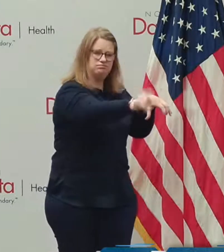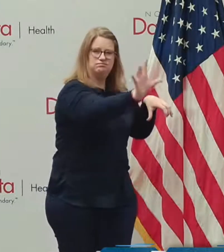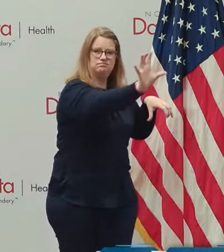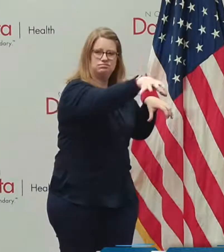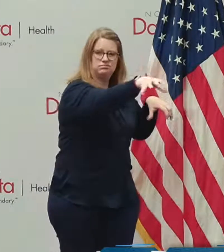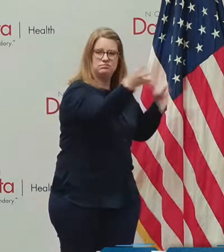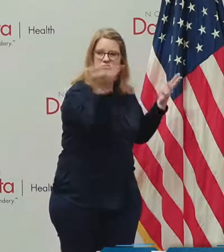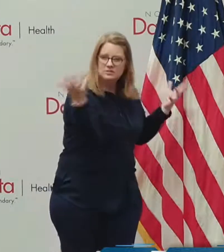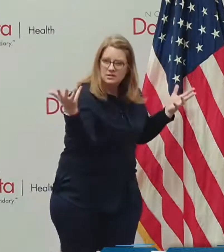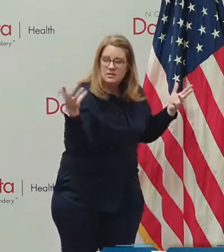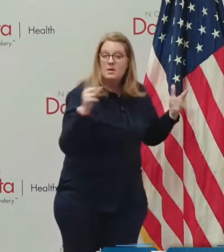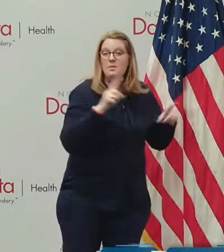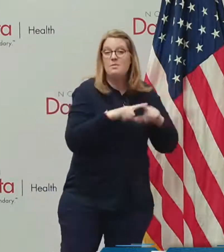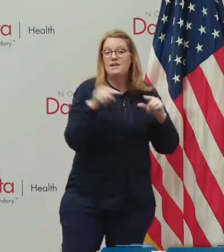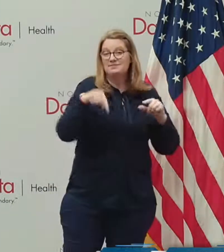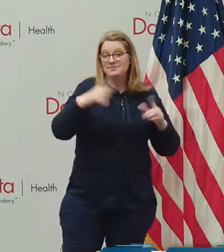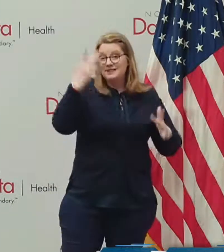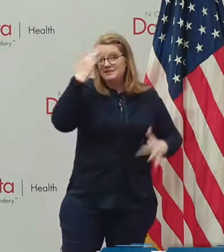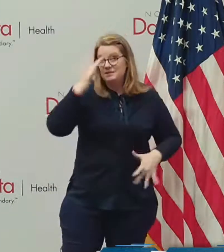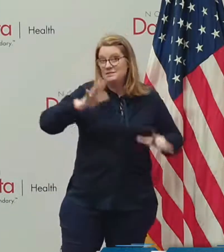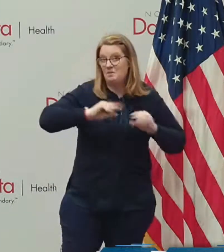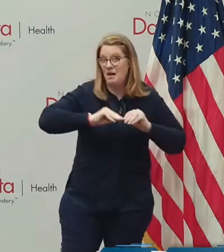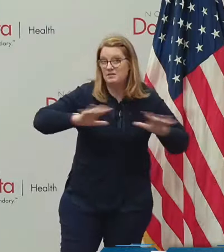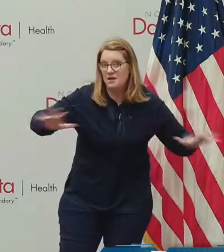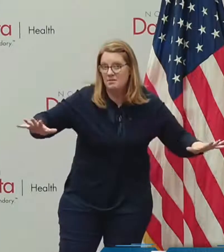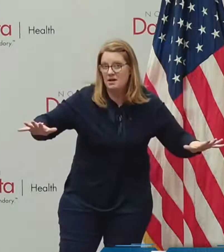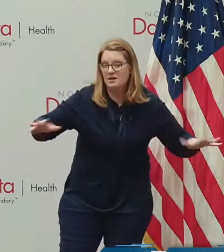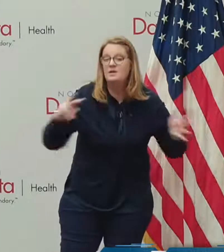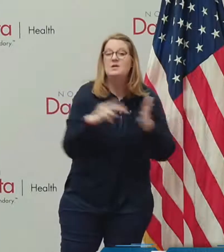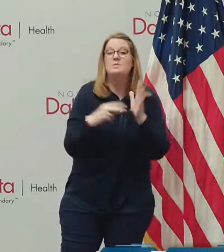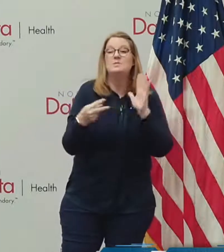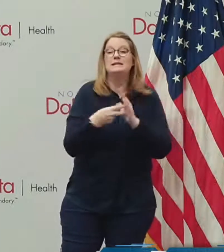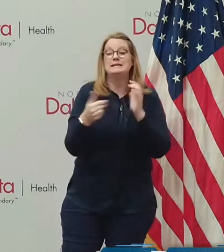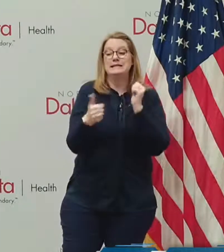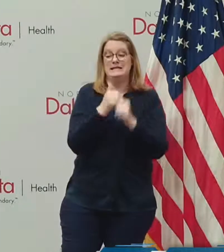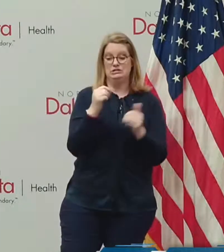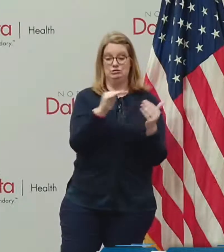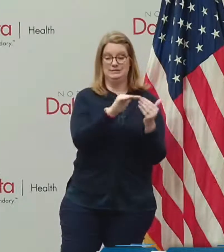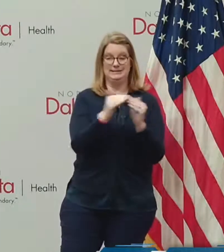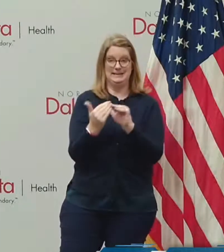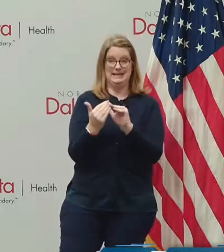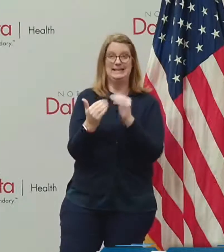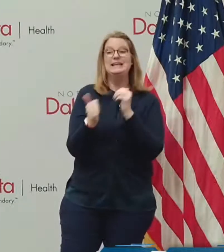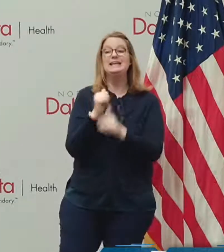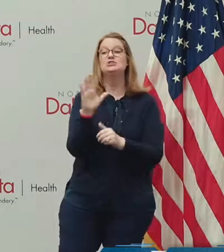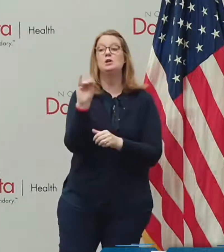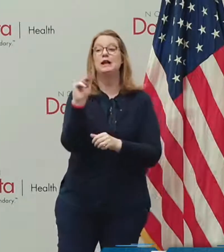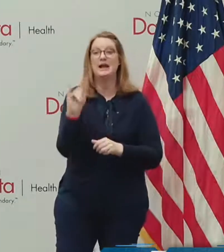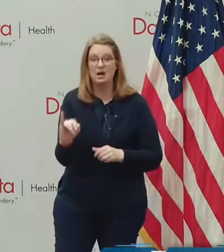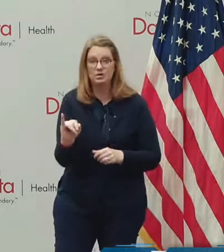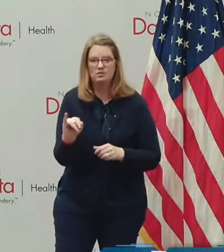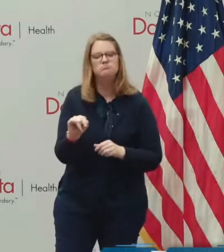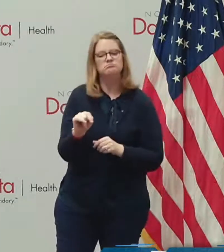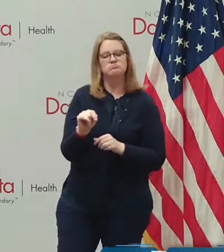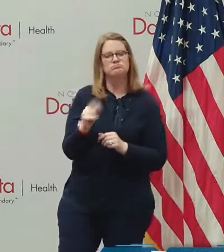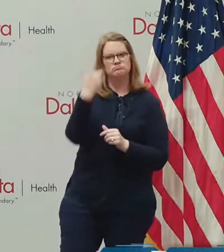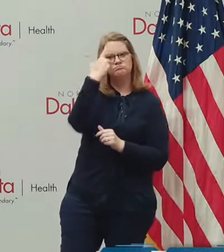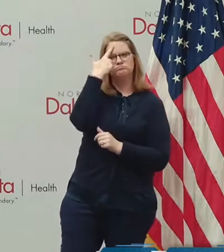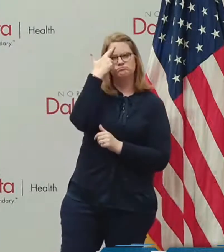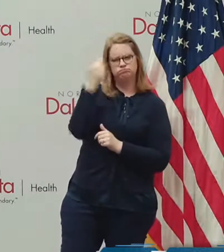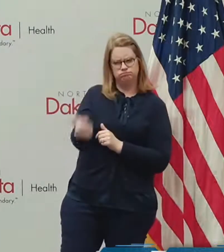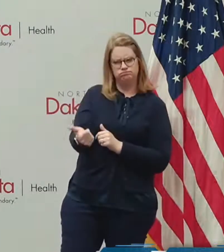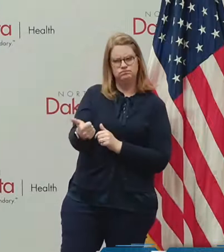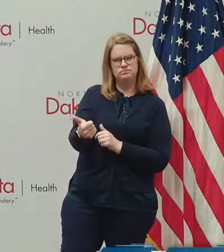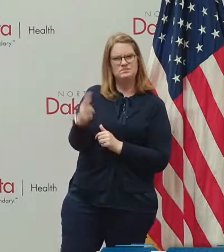really comes down to each unique community, each county, each city has got to have the ability to make local decisions based on the risk within